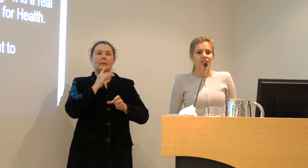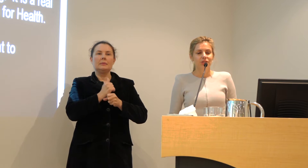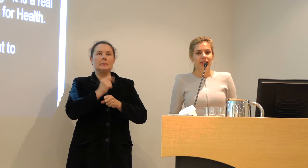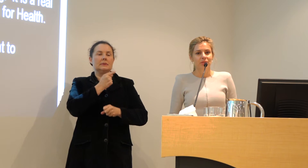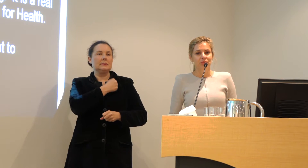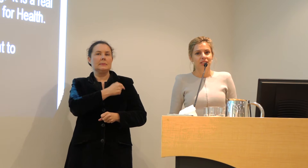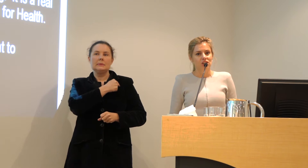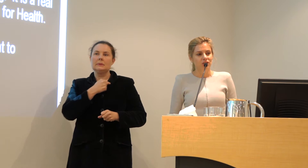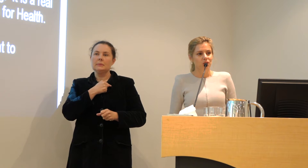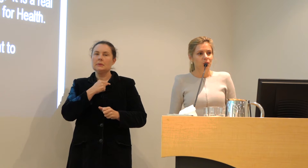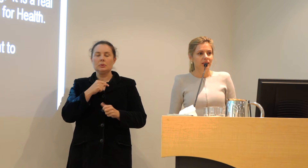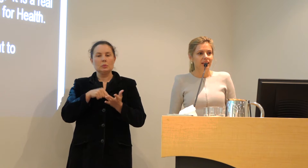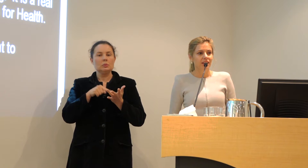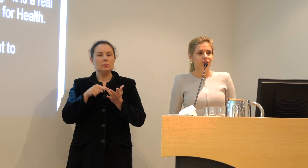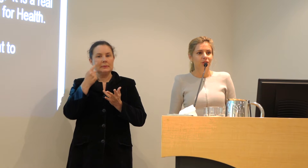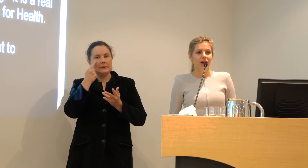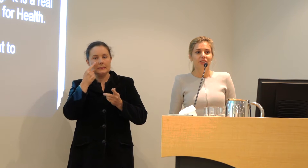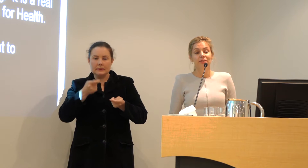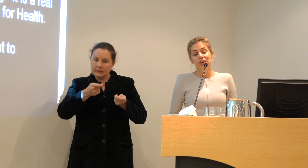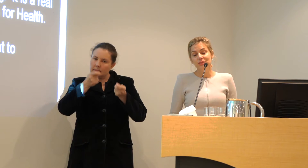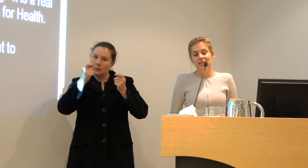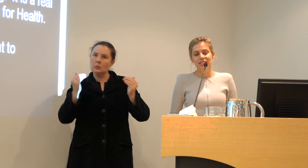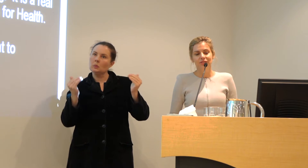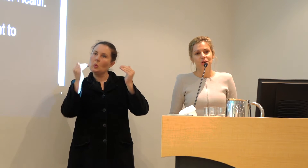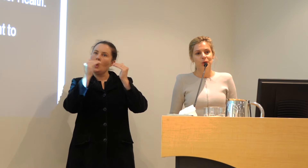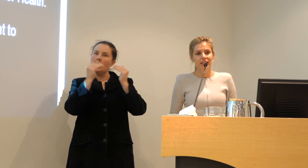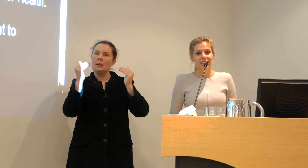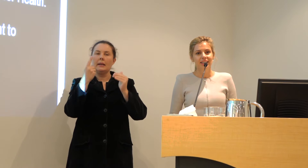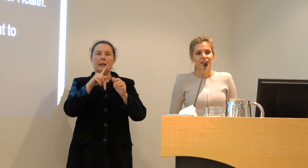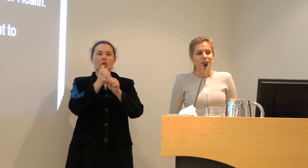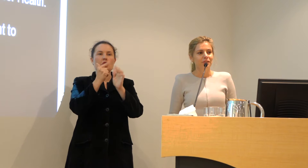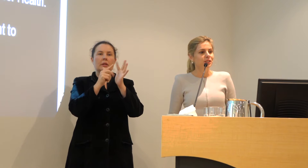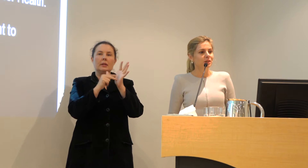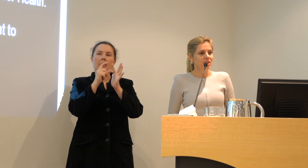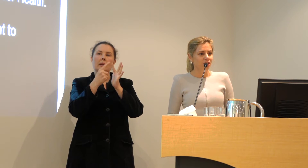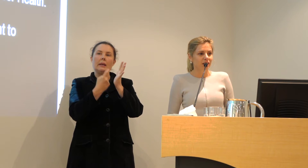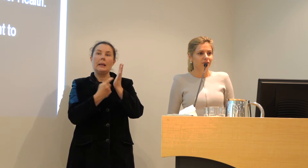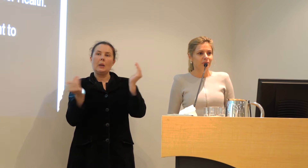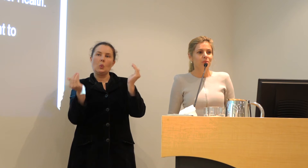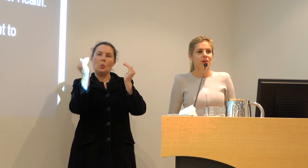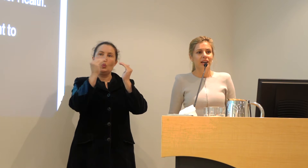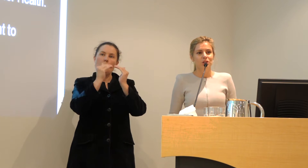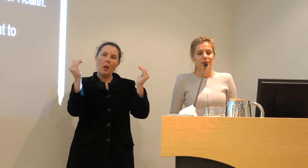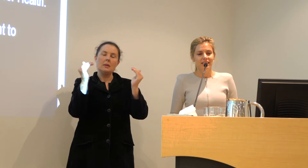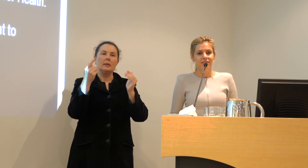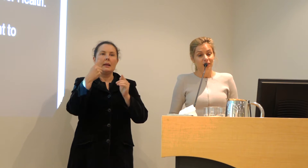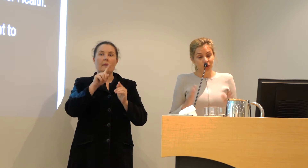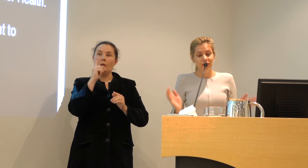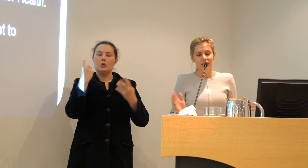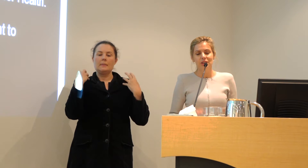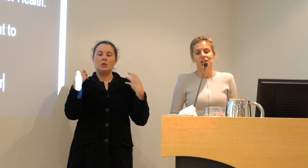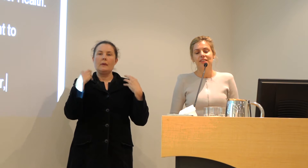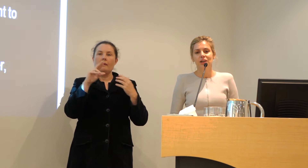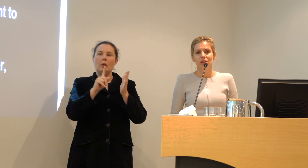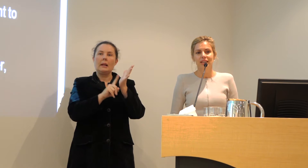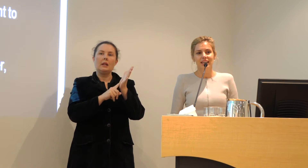see that through their commitment to gender equality, through having the first Minister for Equality, the first Commissioner for people with